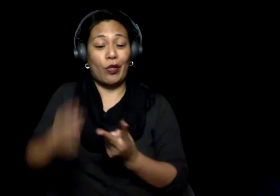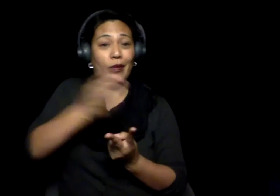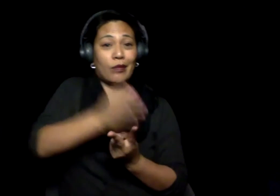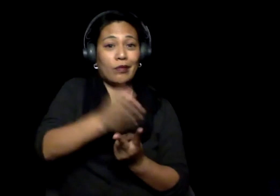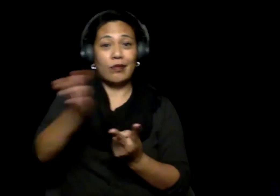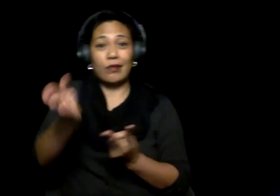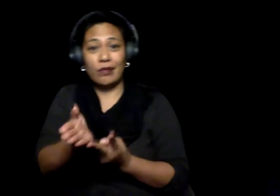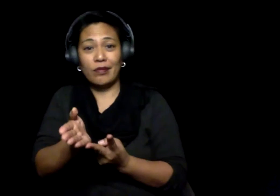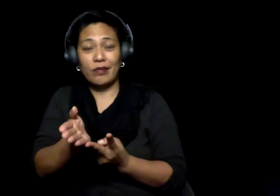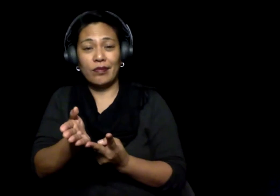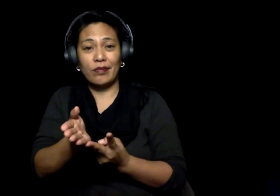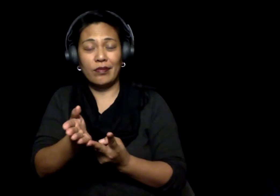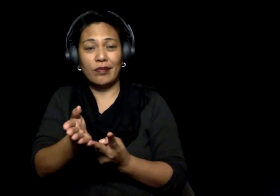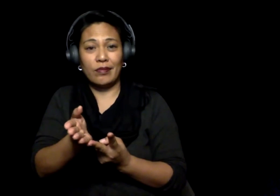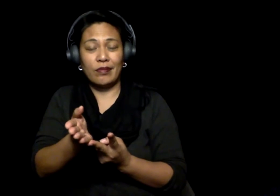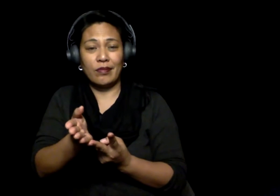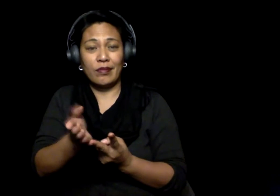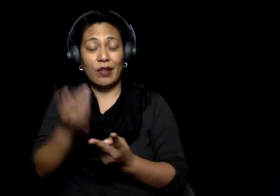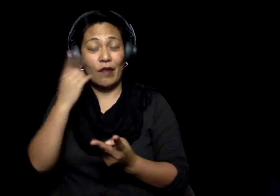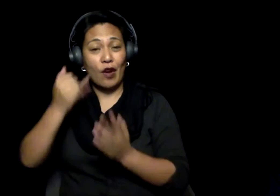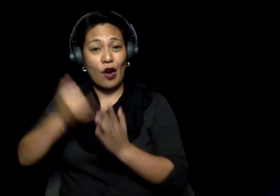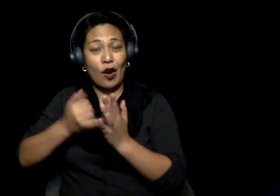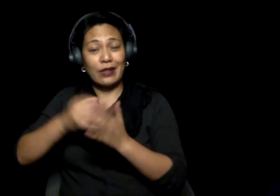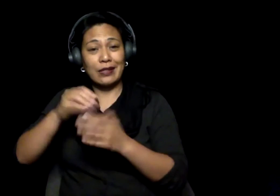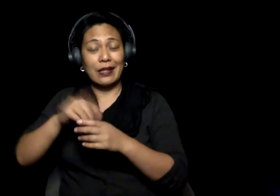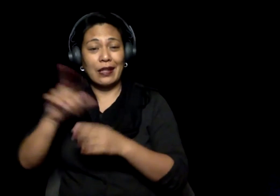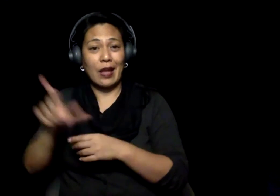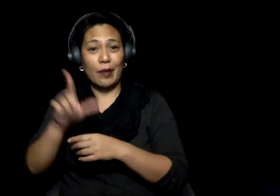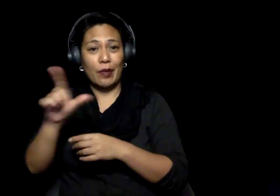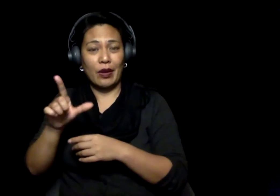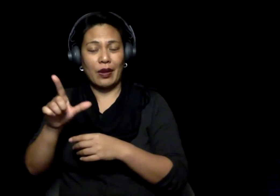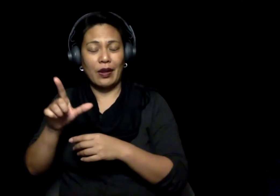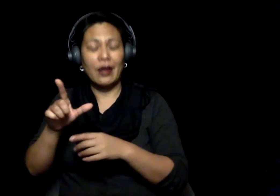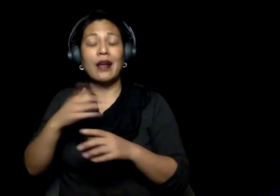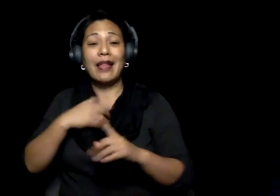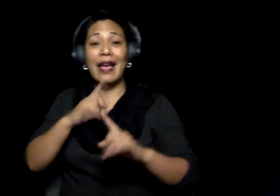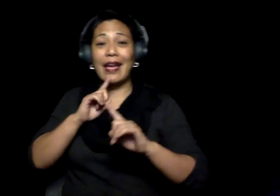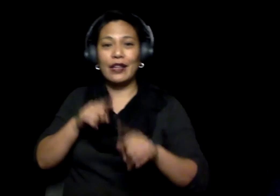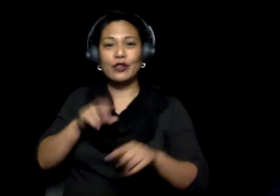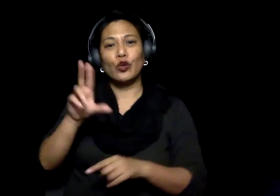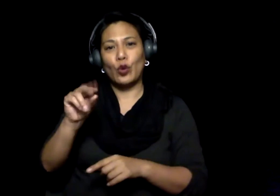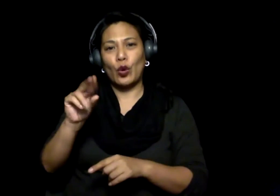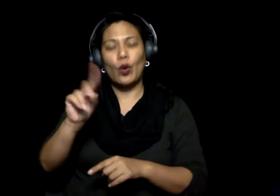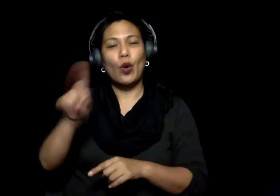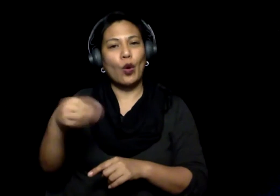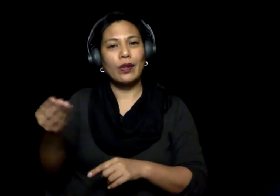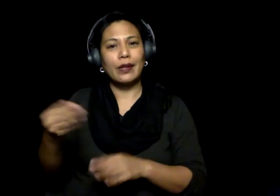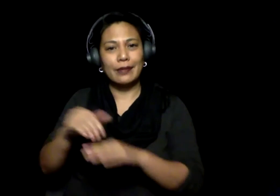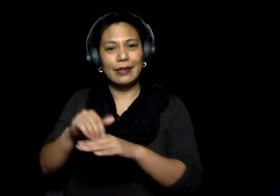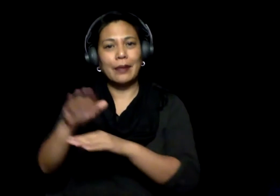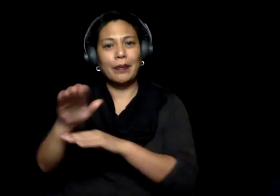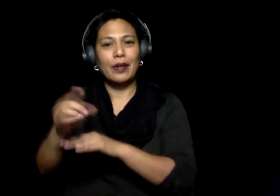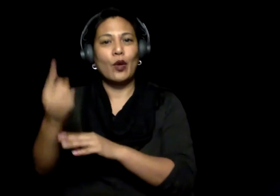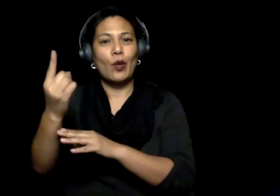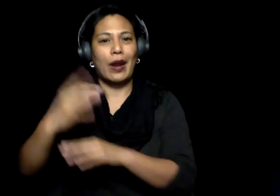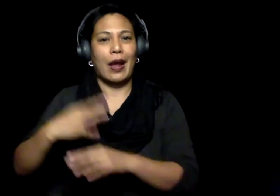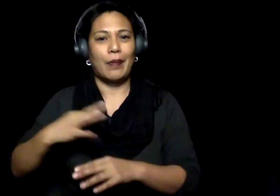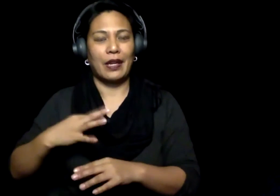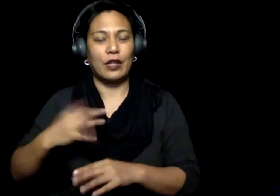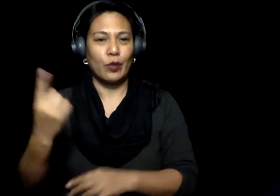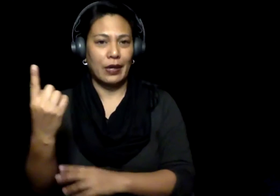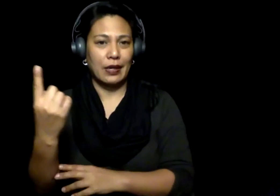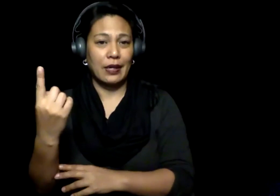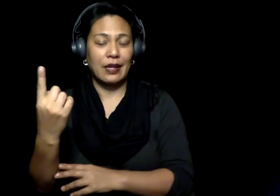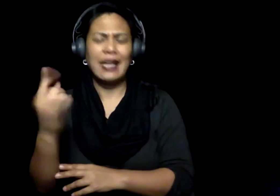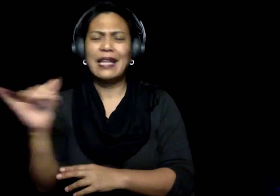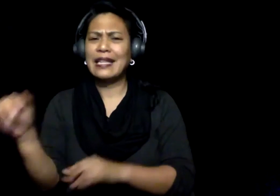for the Artists in the Libraries program? The answer would be no. You can only submit 1 application at a time, and that would be the rule for any